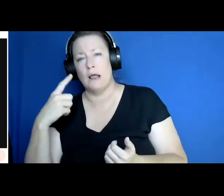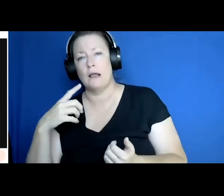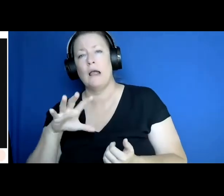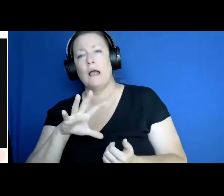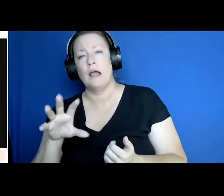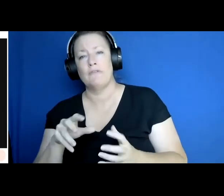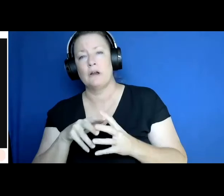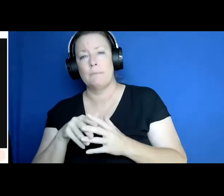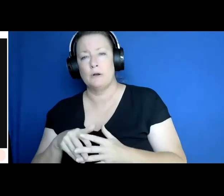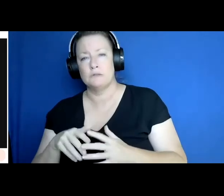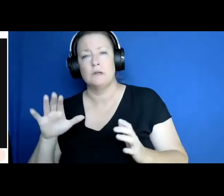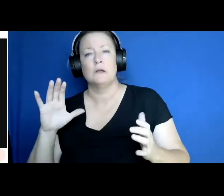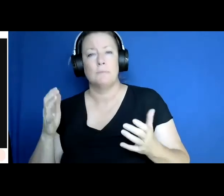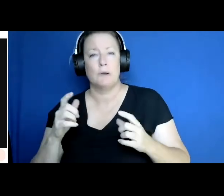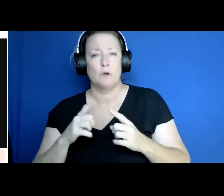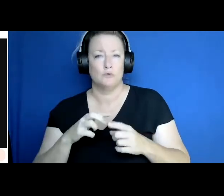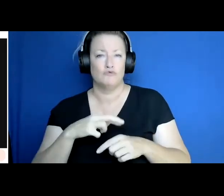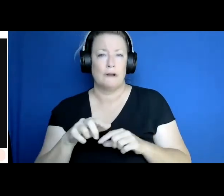group.